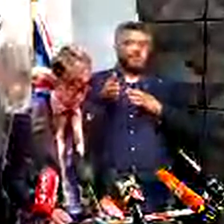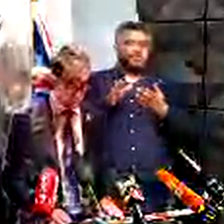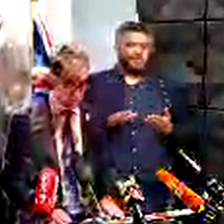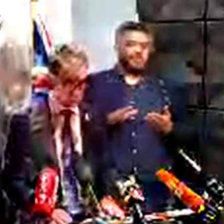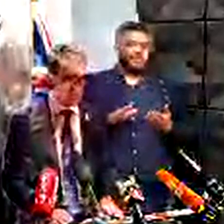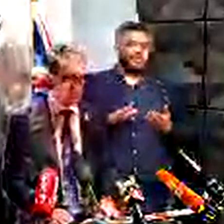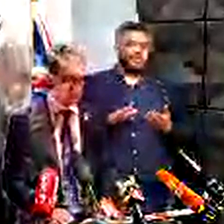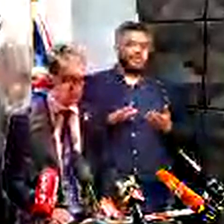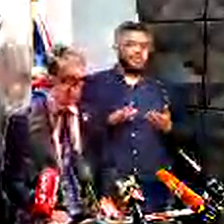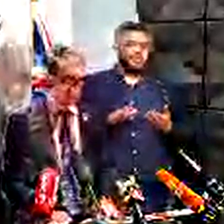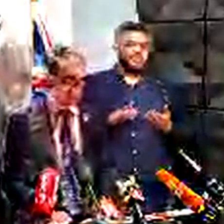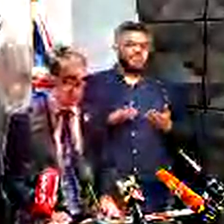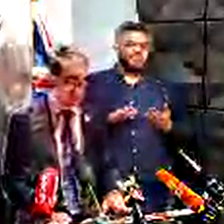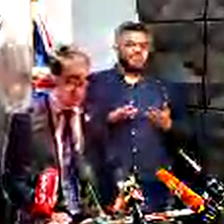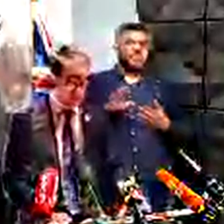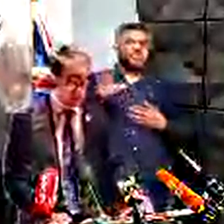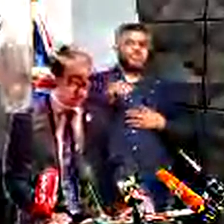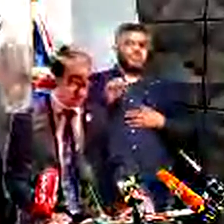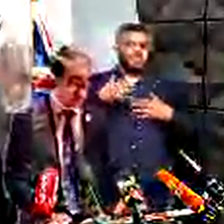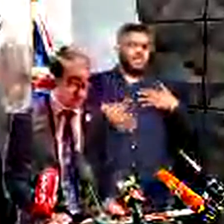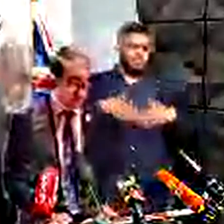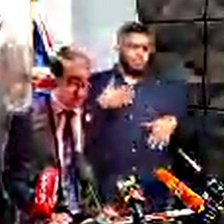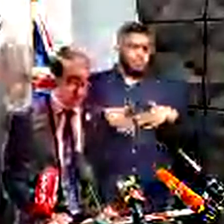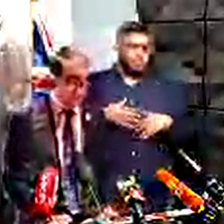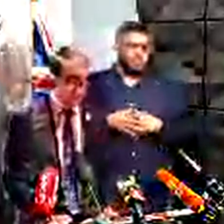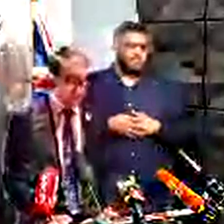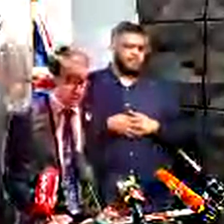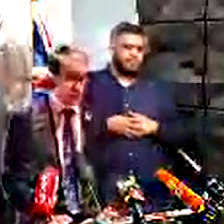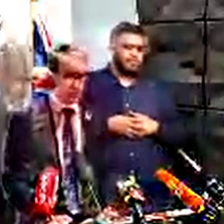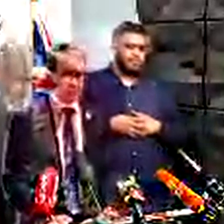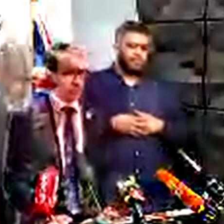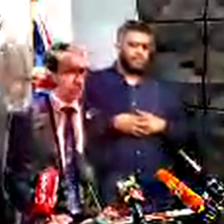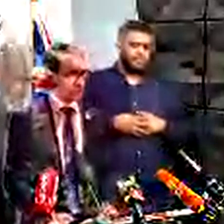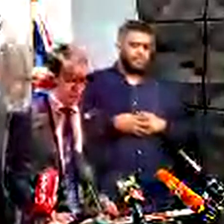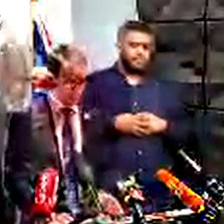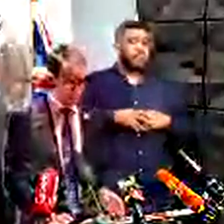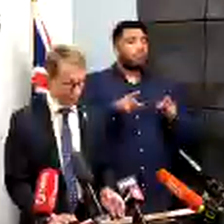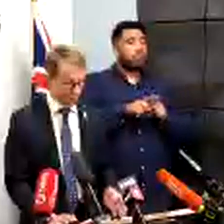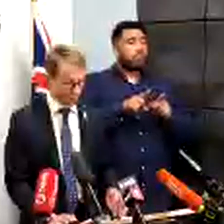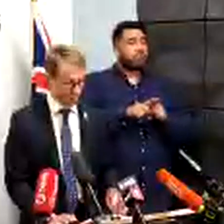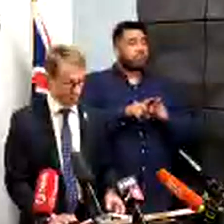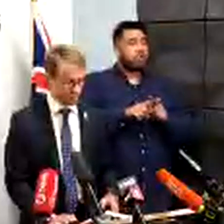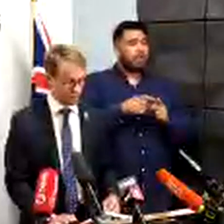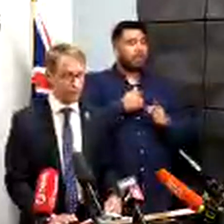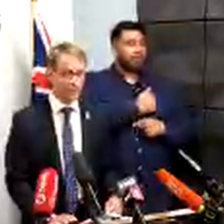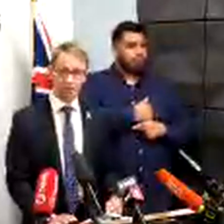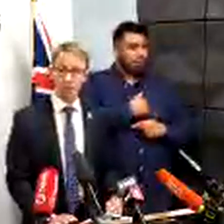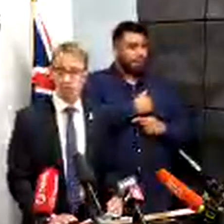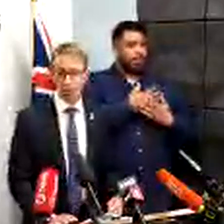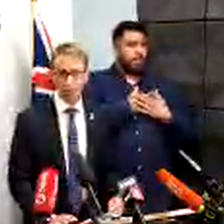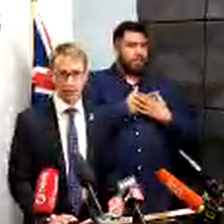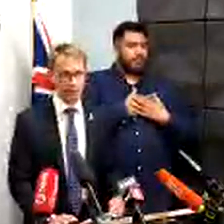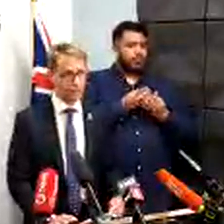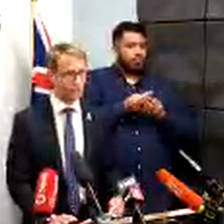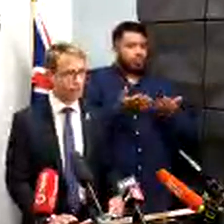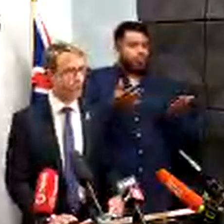result of the injuries following the eruption at Whakaari. And just to extend our araha and compassion to the families involved.